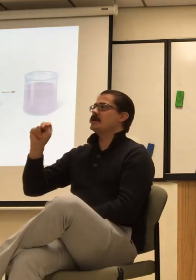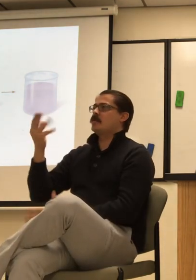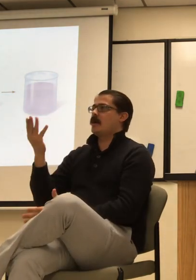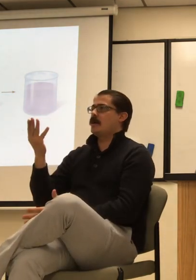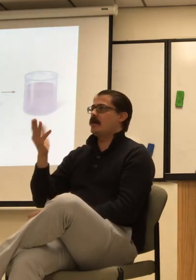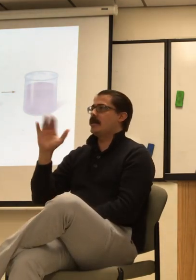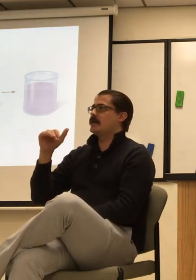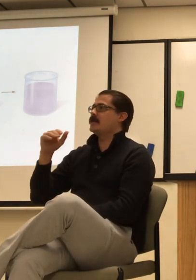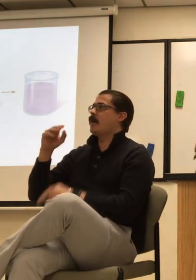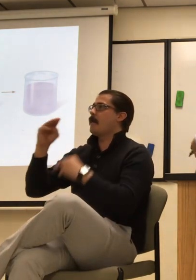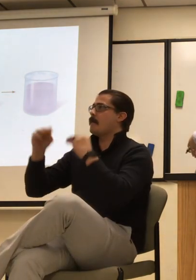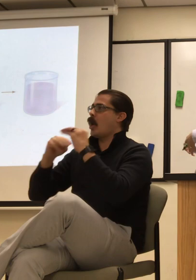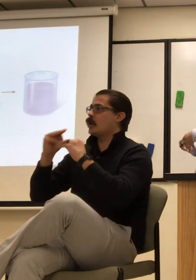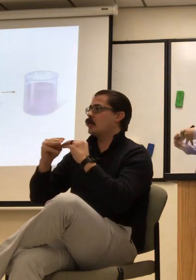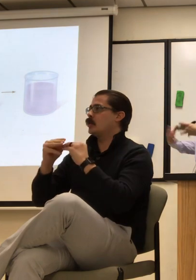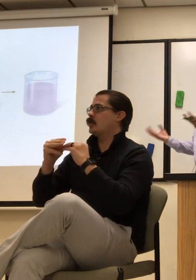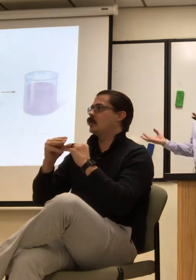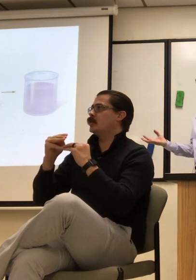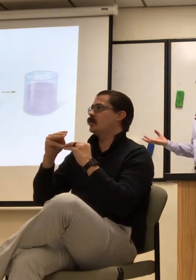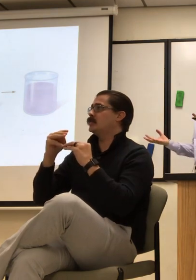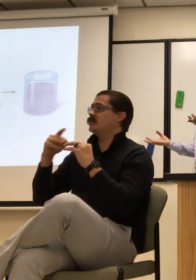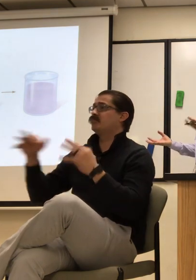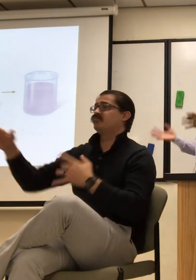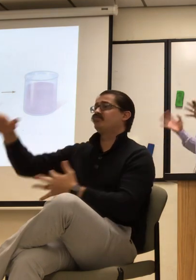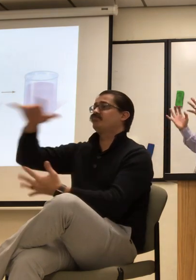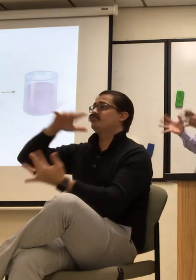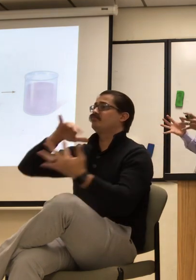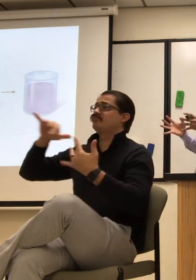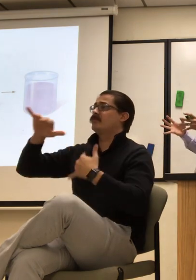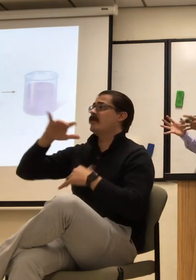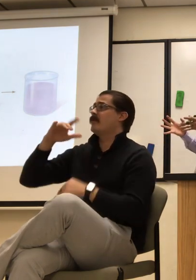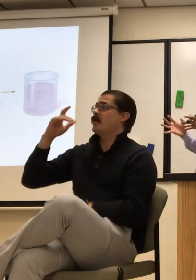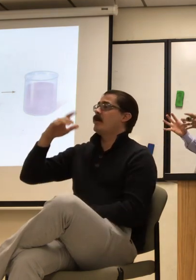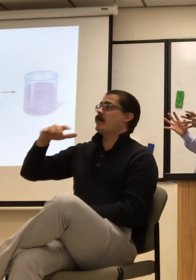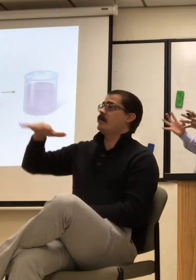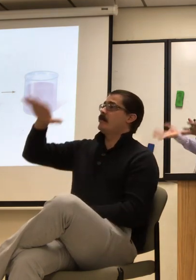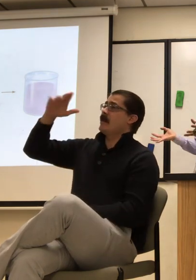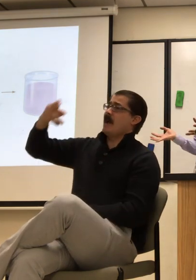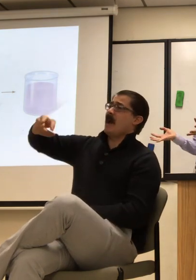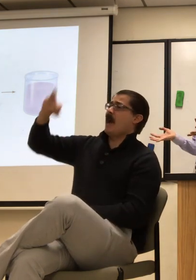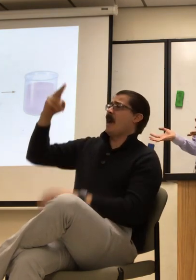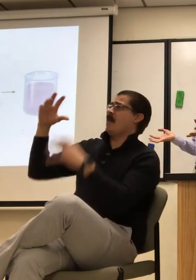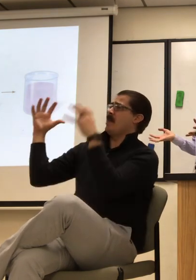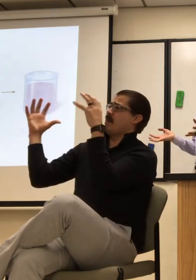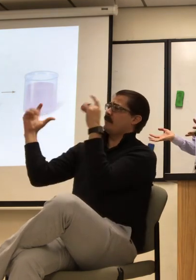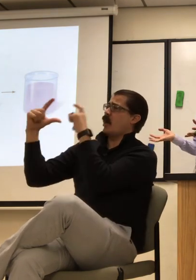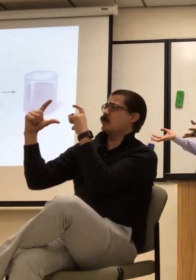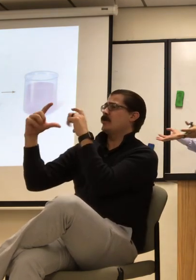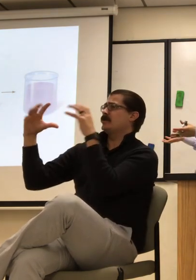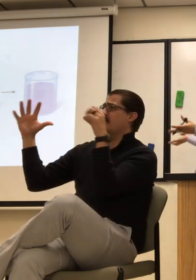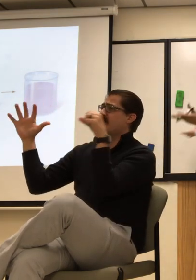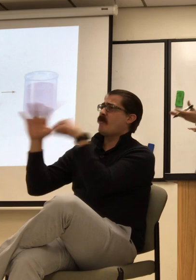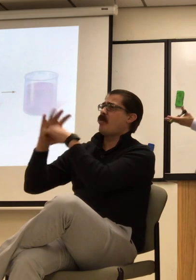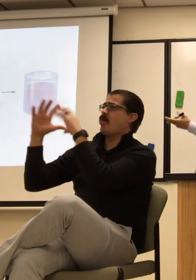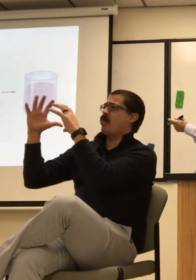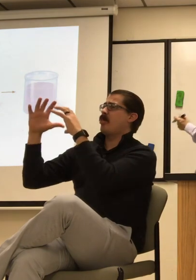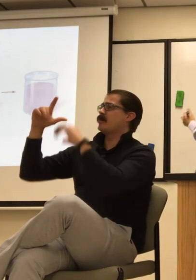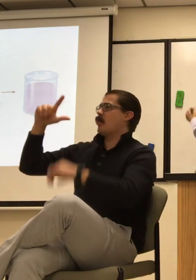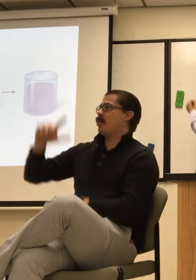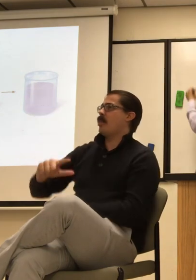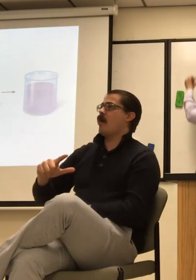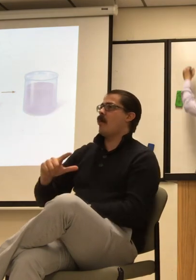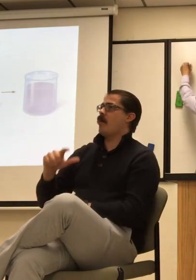is molecules freely flowing from an area of high concentration to low concentration. Diffusion.